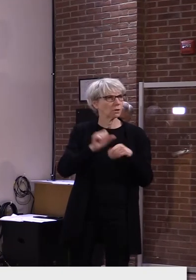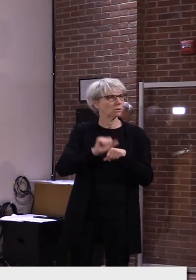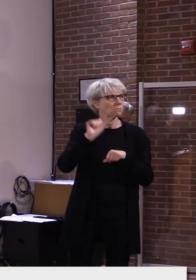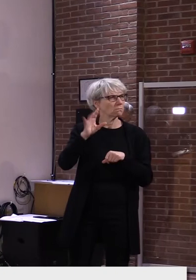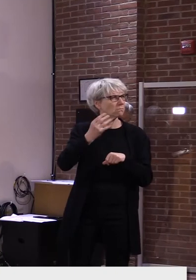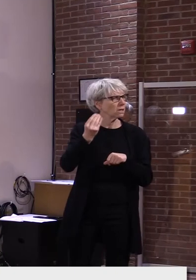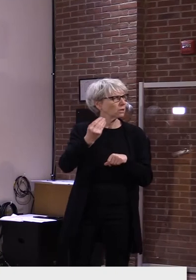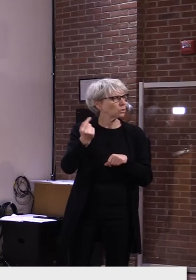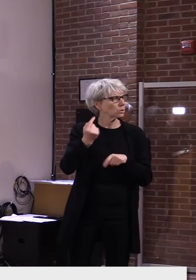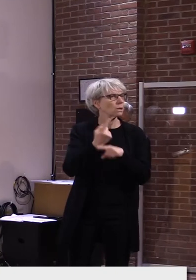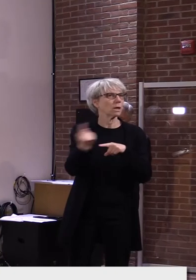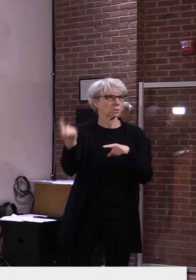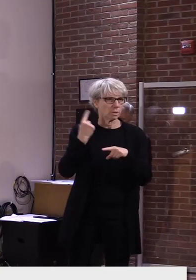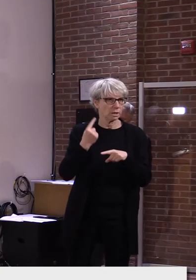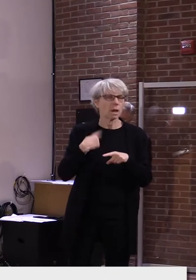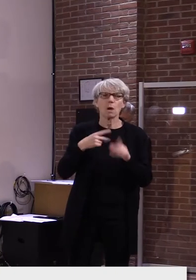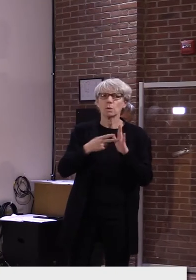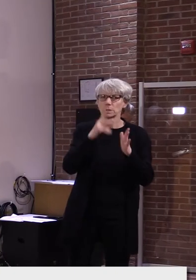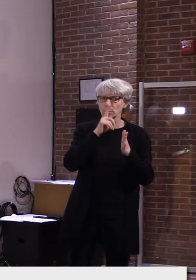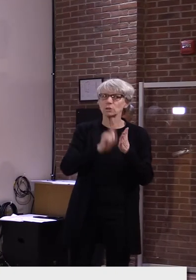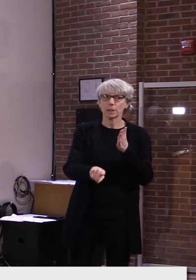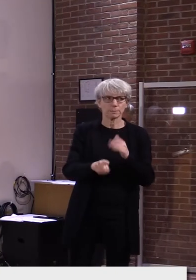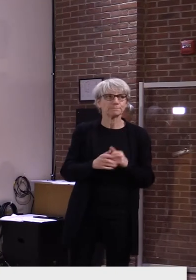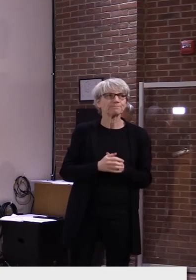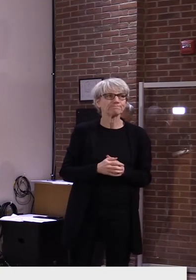week. But I'll check on that in.